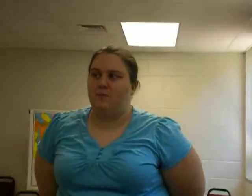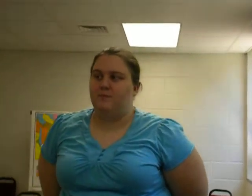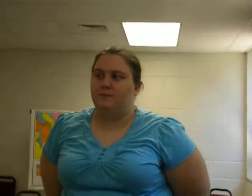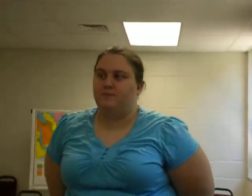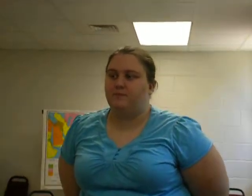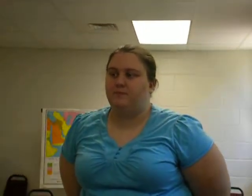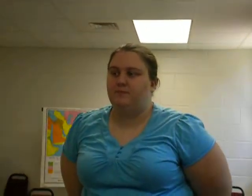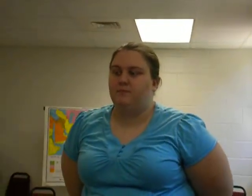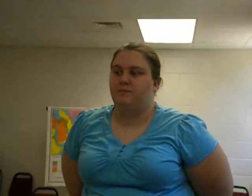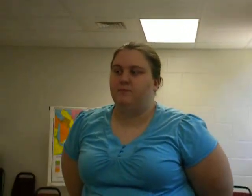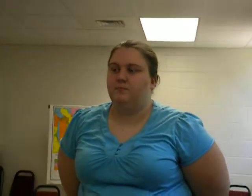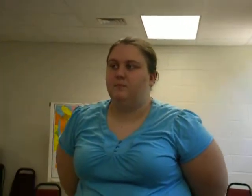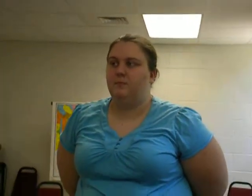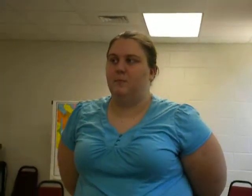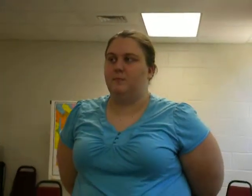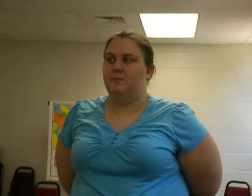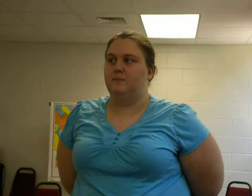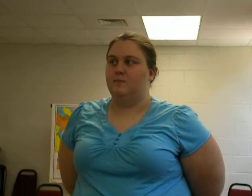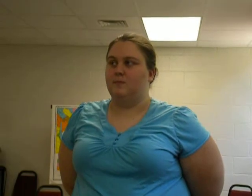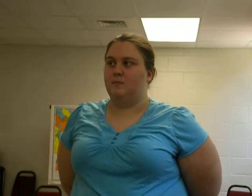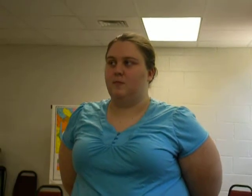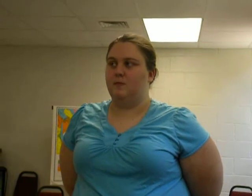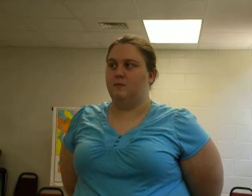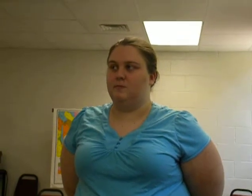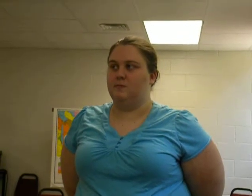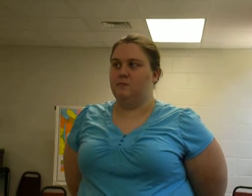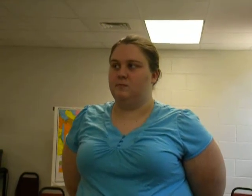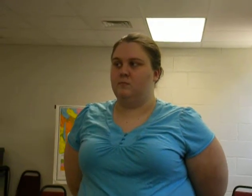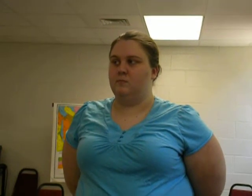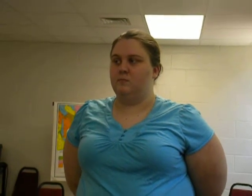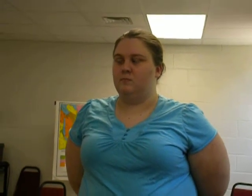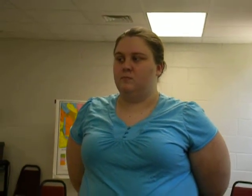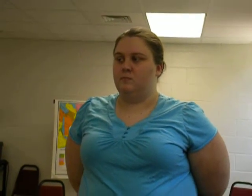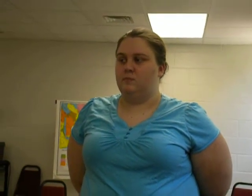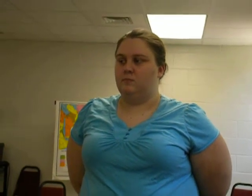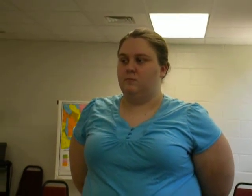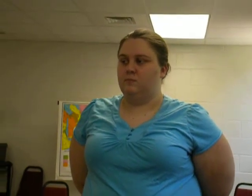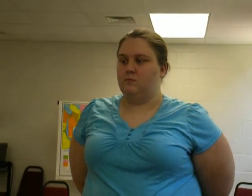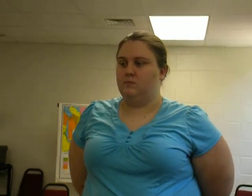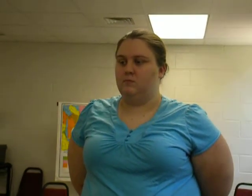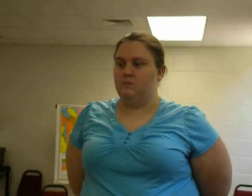And it's a powerful and empowering tool. And